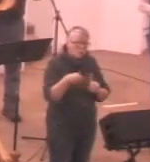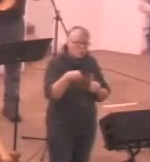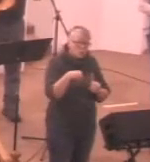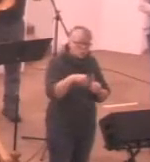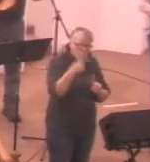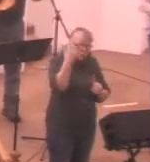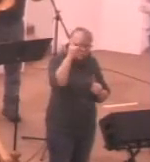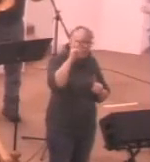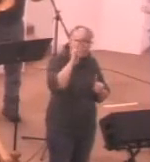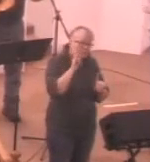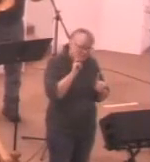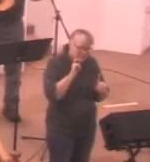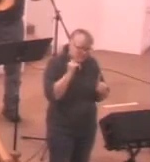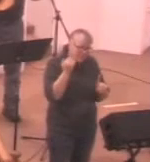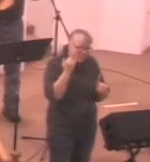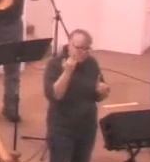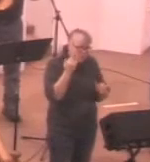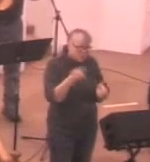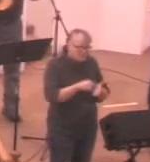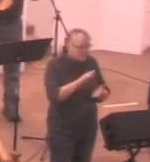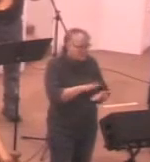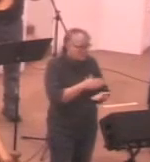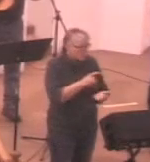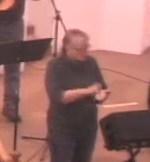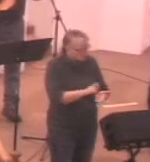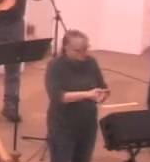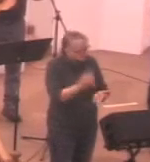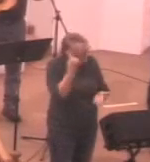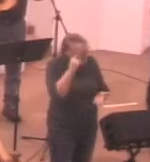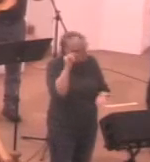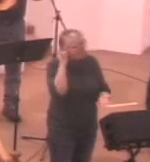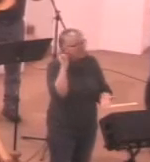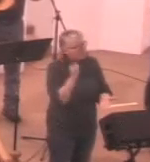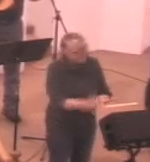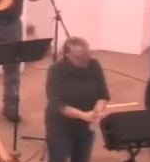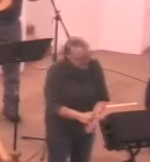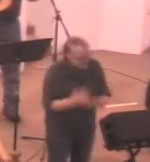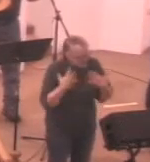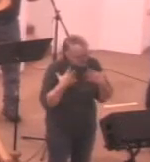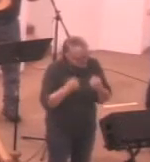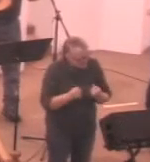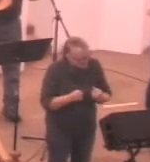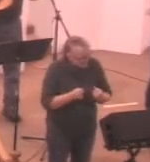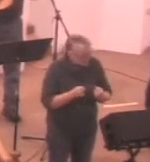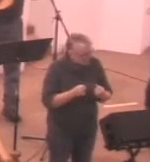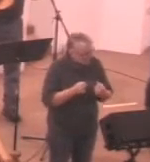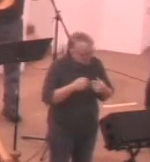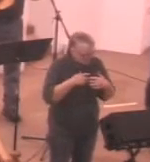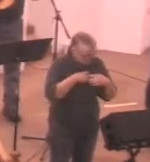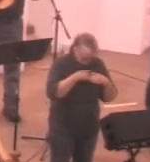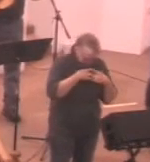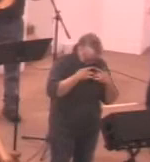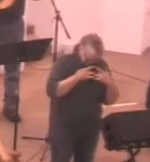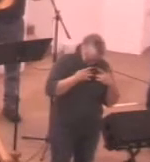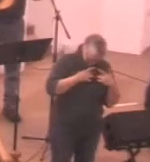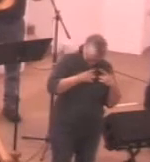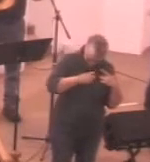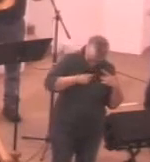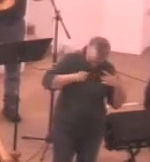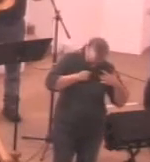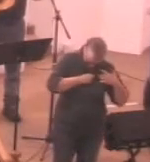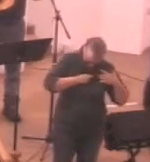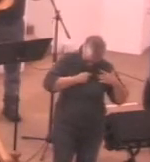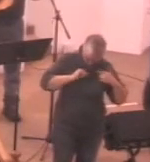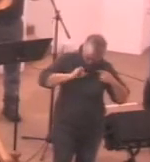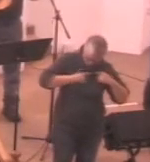for that healing that you need to bring to God's attention, that He wants to heal